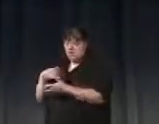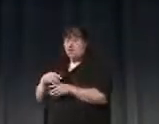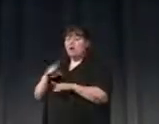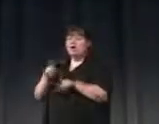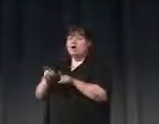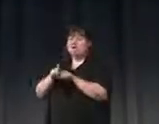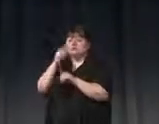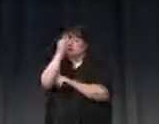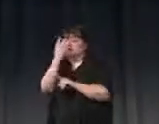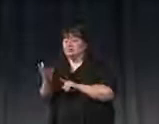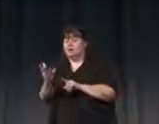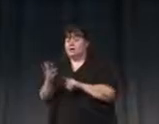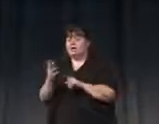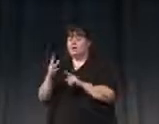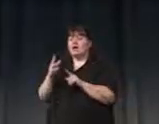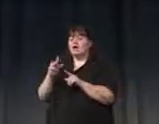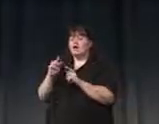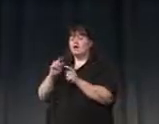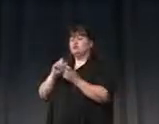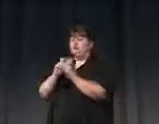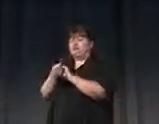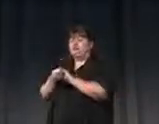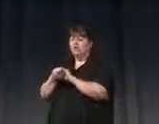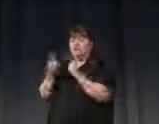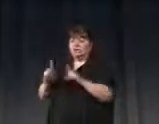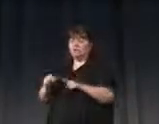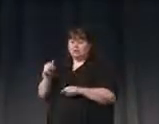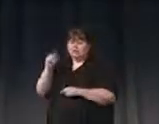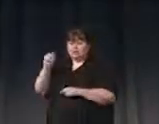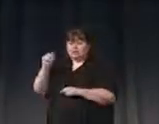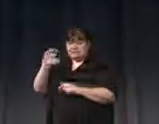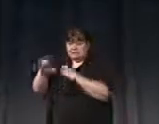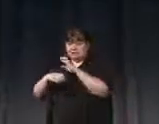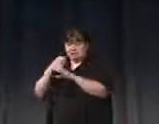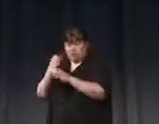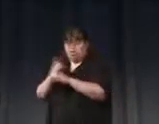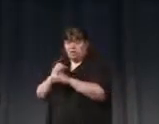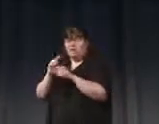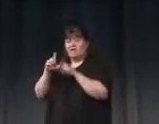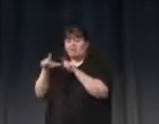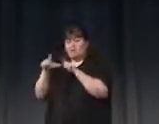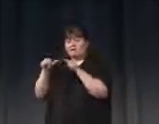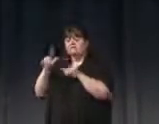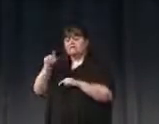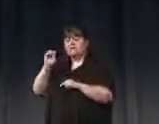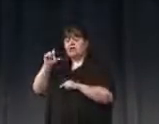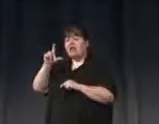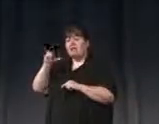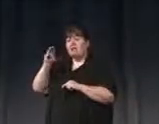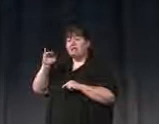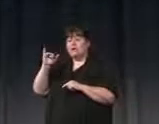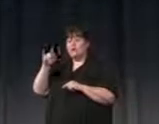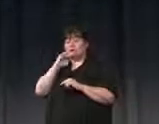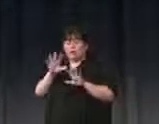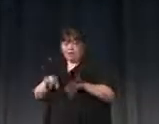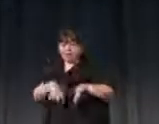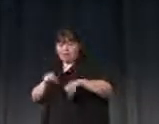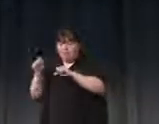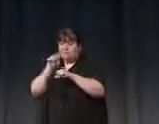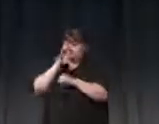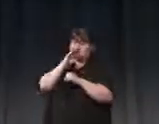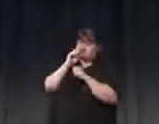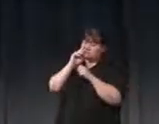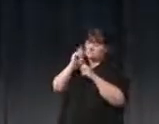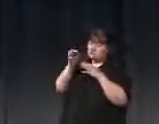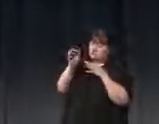that a figure ground shift occurs in the early 20th century, where the language of telecommunications is taken up by the speech sciences and begins to be